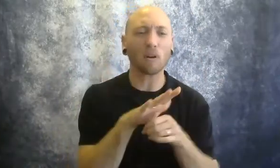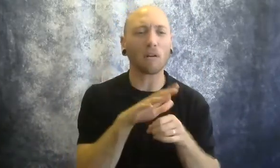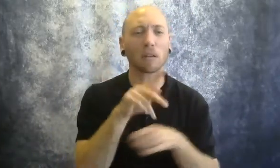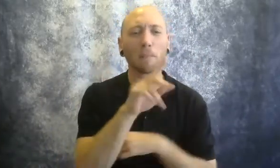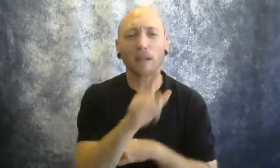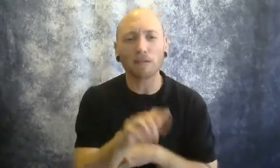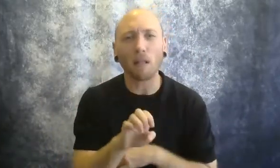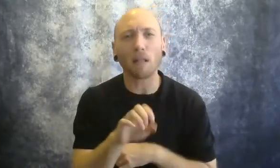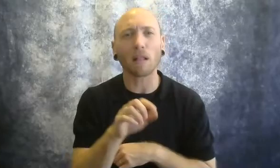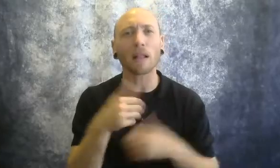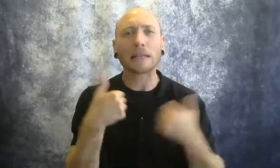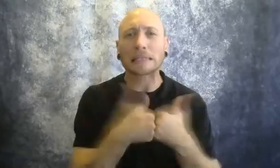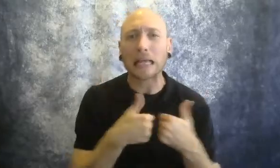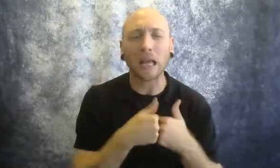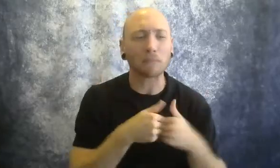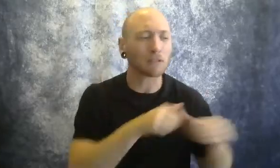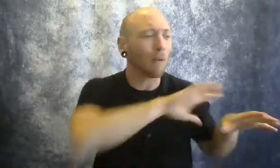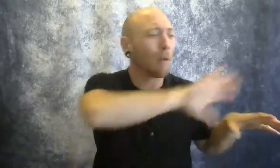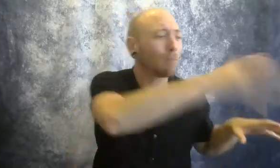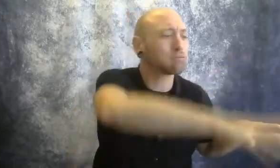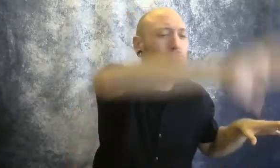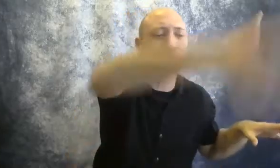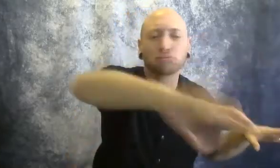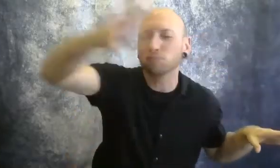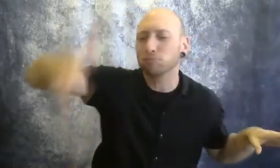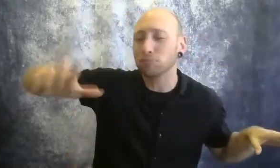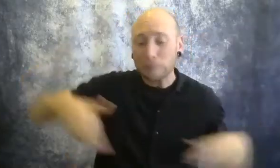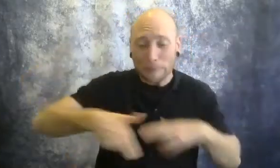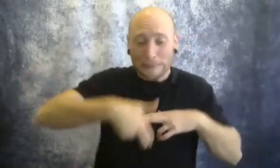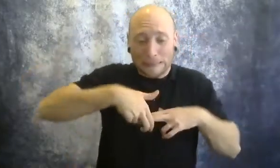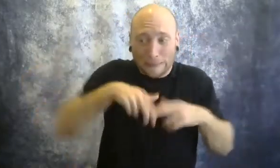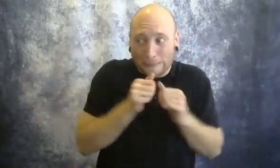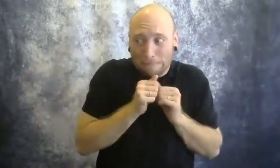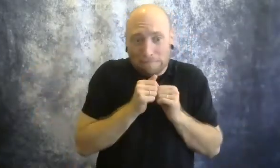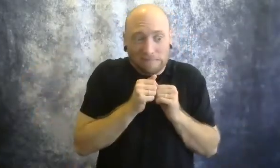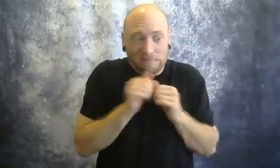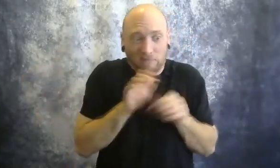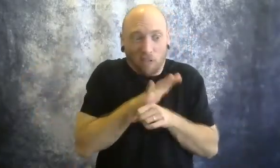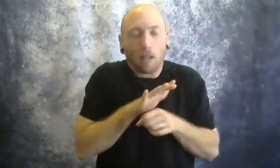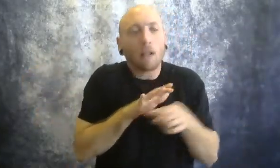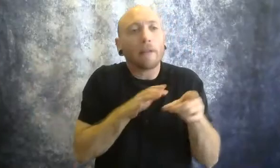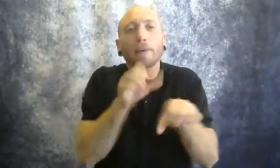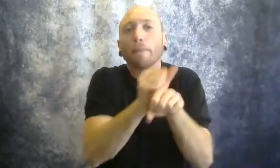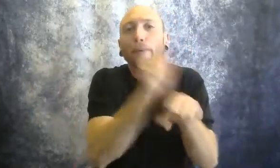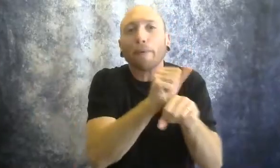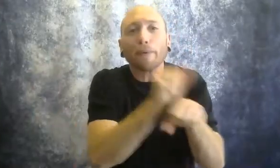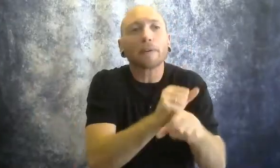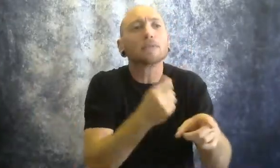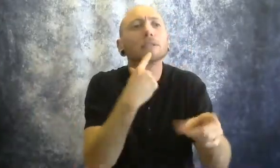cubicle. It was crammed with puzzles and games and stuff. There was hardly any room for anybody to sit there, And she